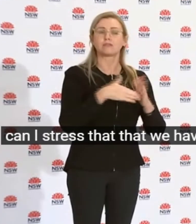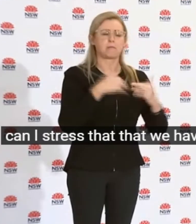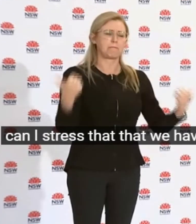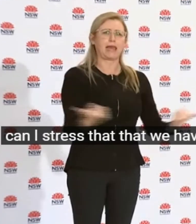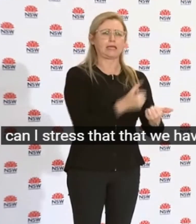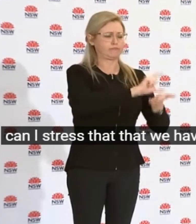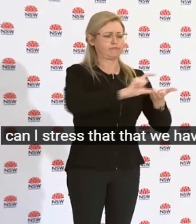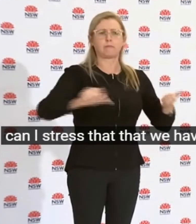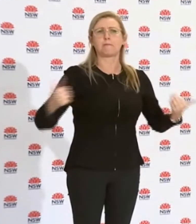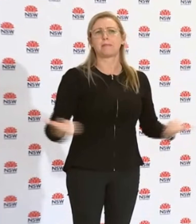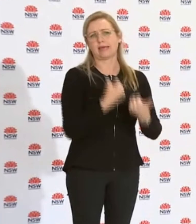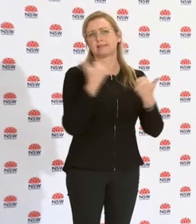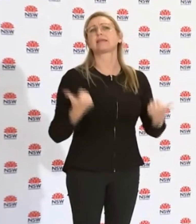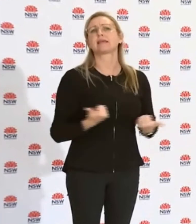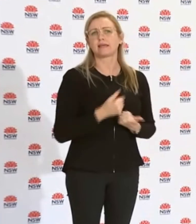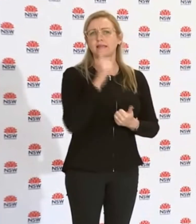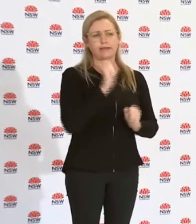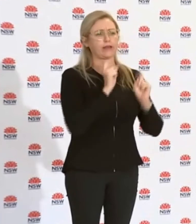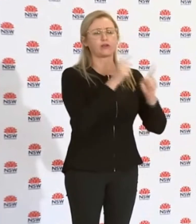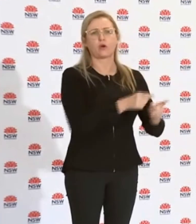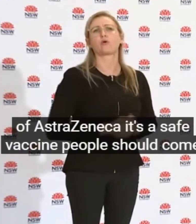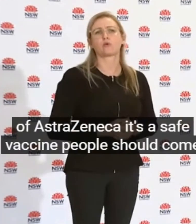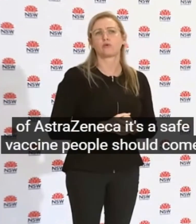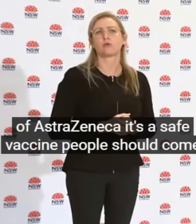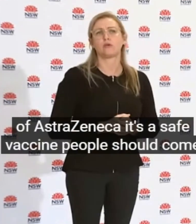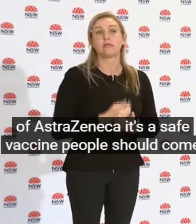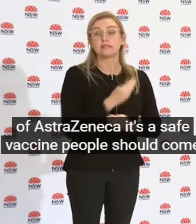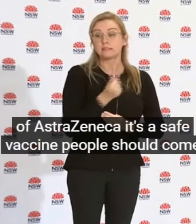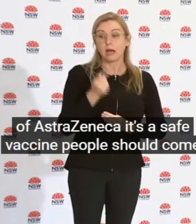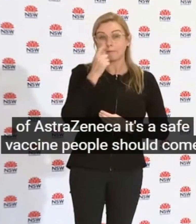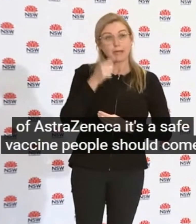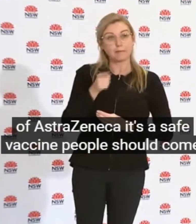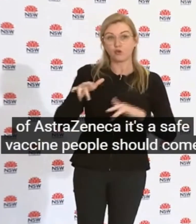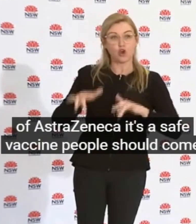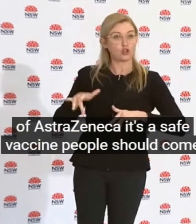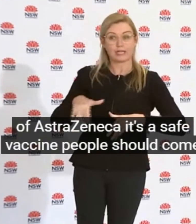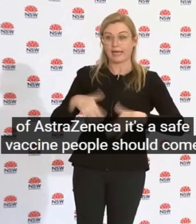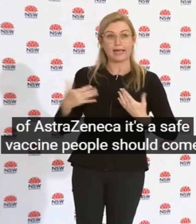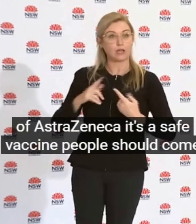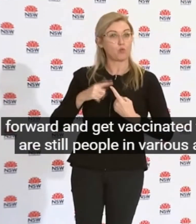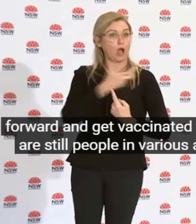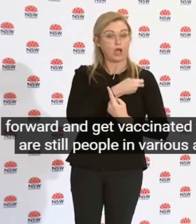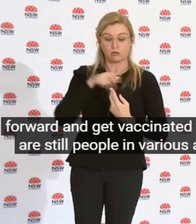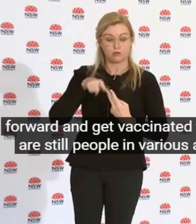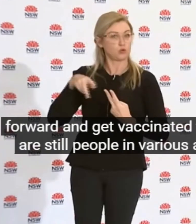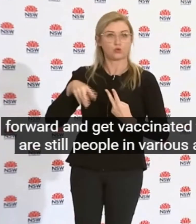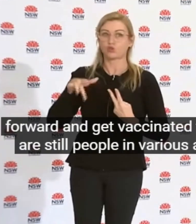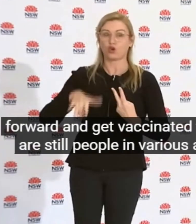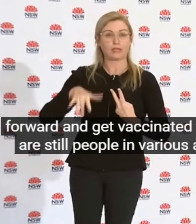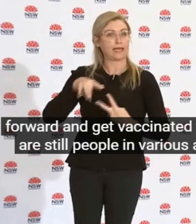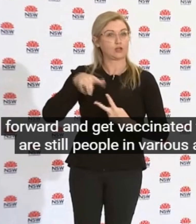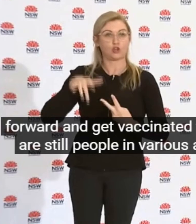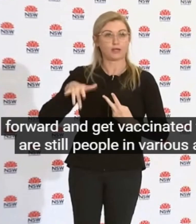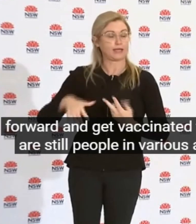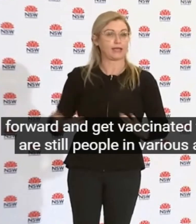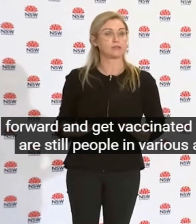get vaccinated. There are still people in various age categories who haven't had any dose of the vaccine. We urge people to come forward and let August be the month